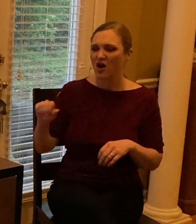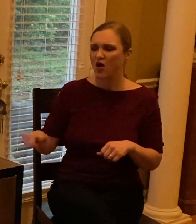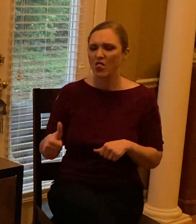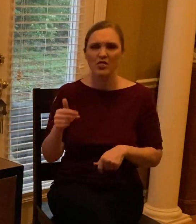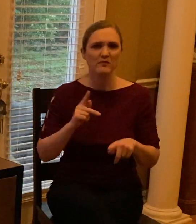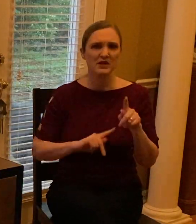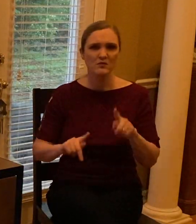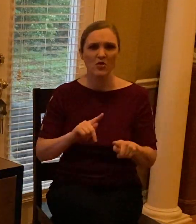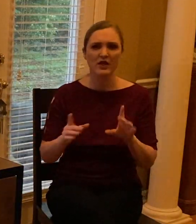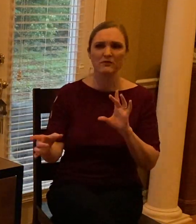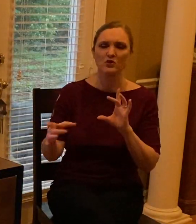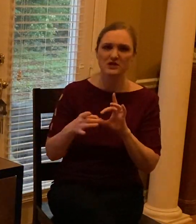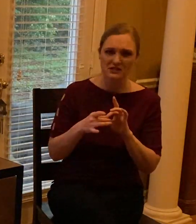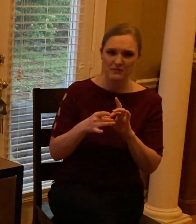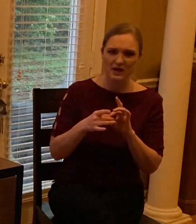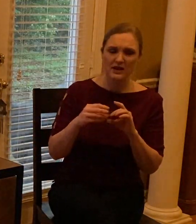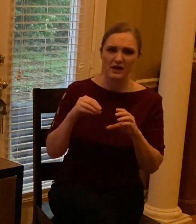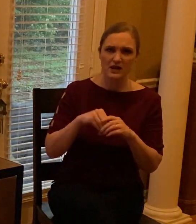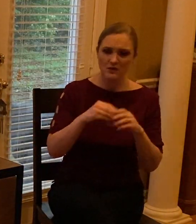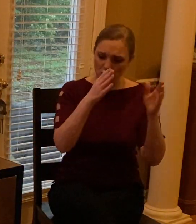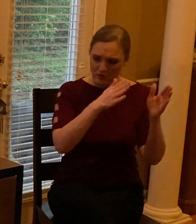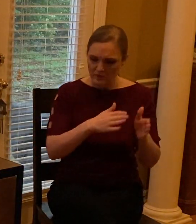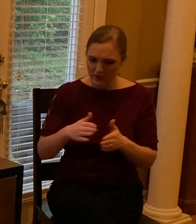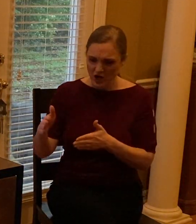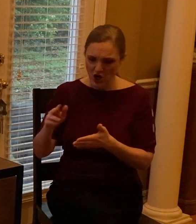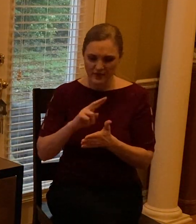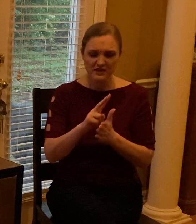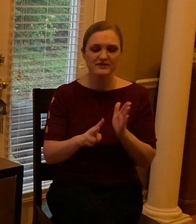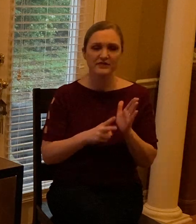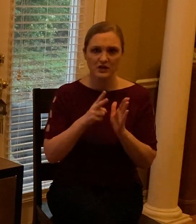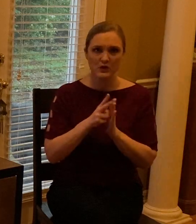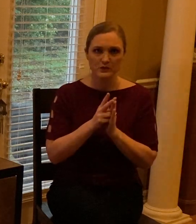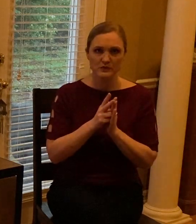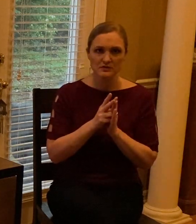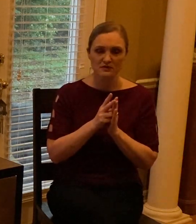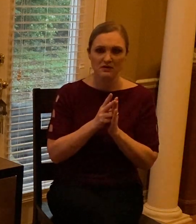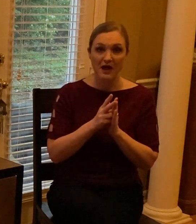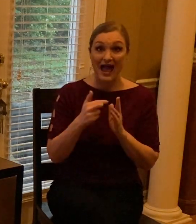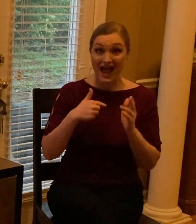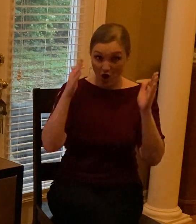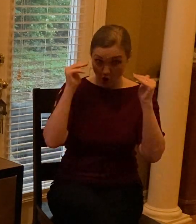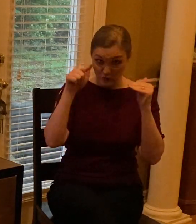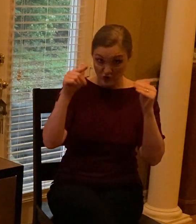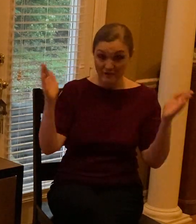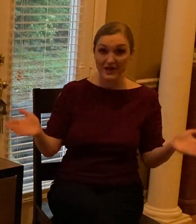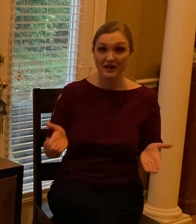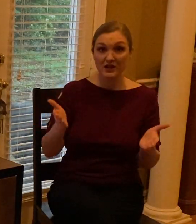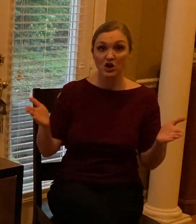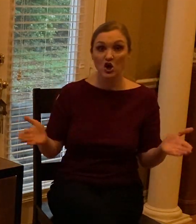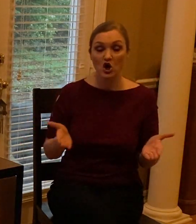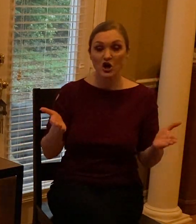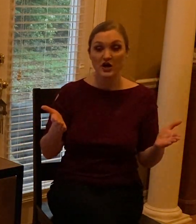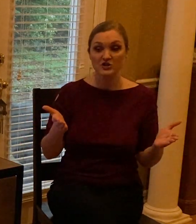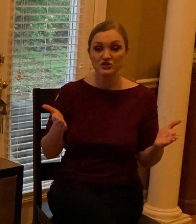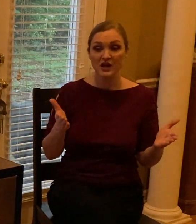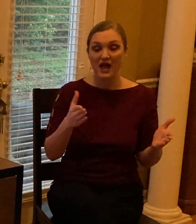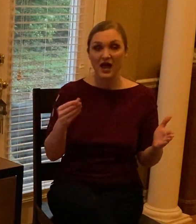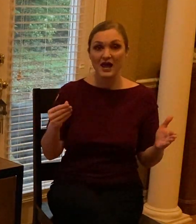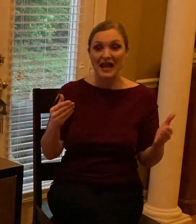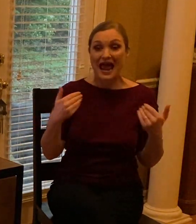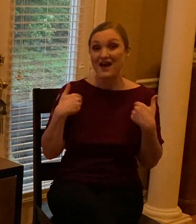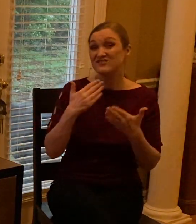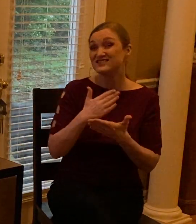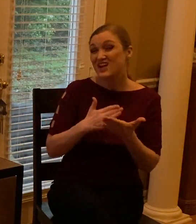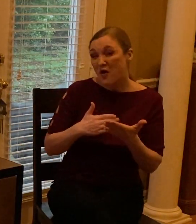have participated in preparing these videos. I hope you have been encouraged and have gained some feeling of